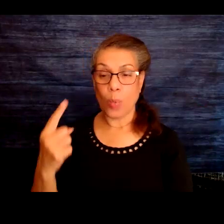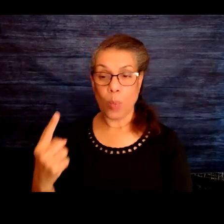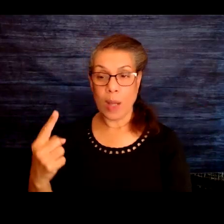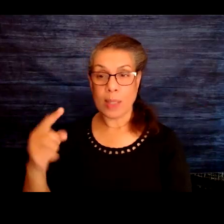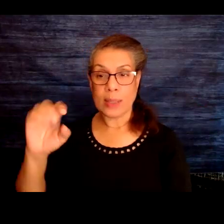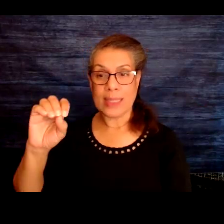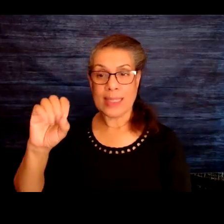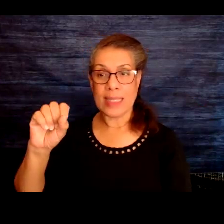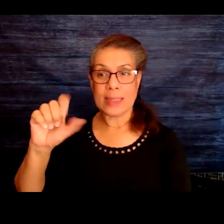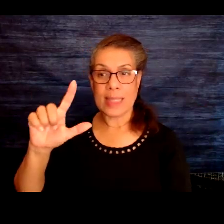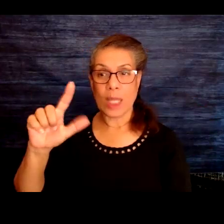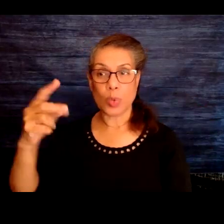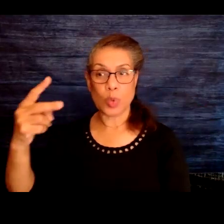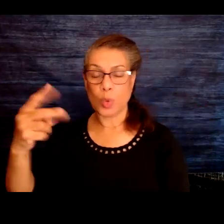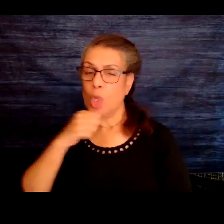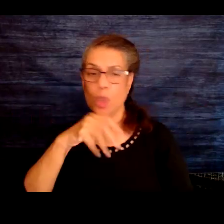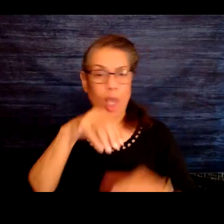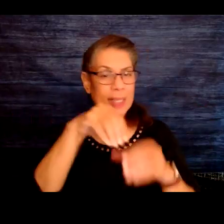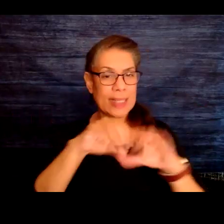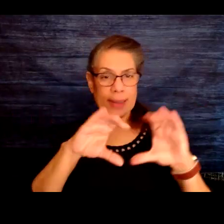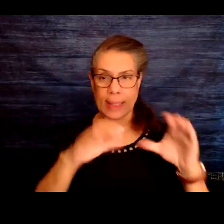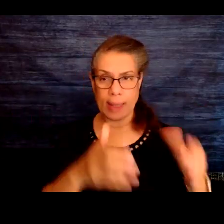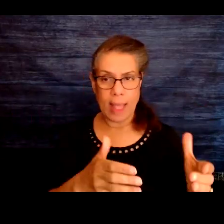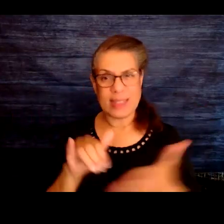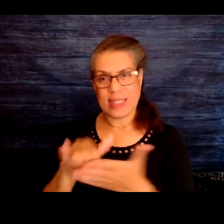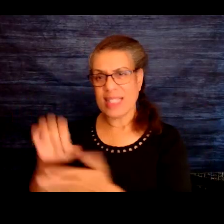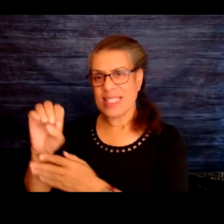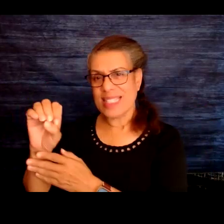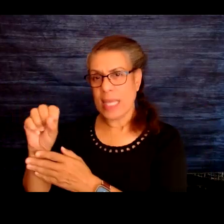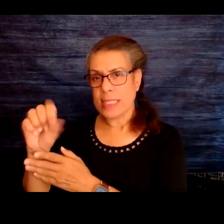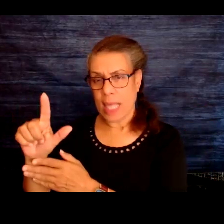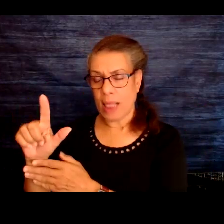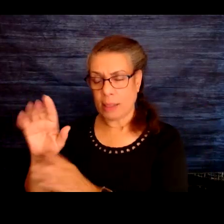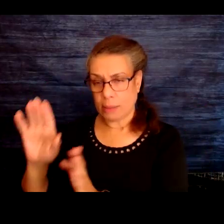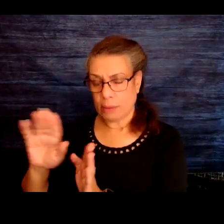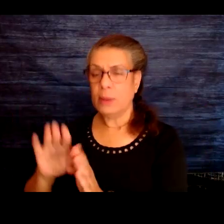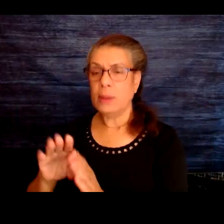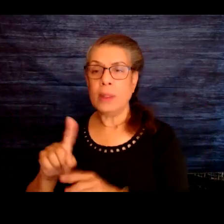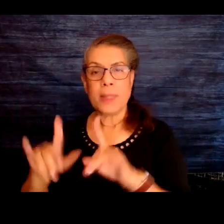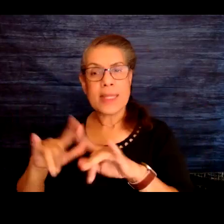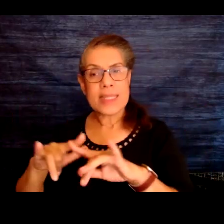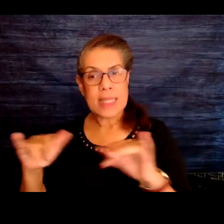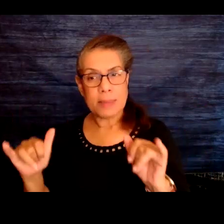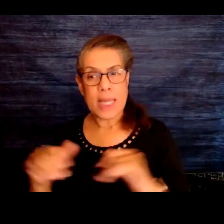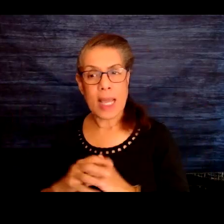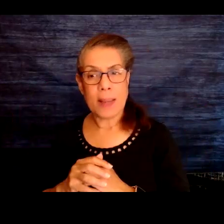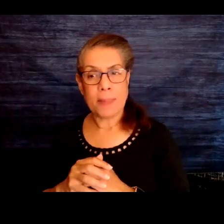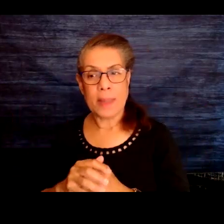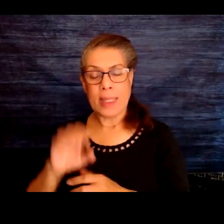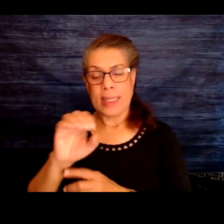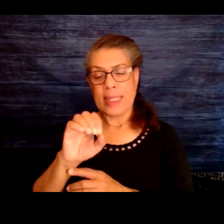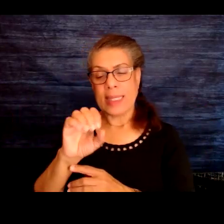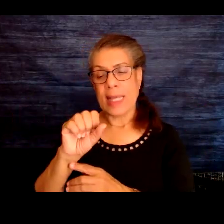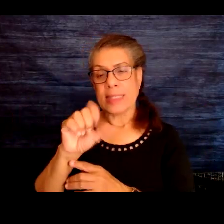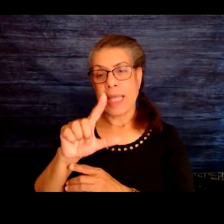be delivered in the class, right? Like that is ESL. At the same time as they get into like ESL